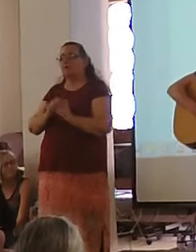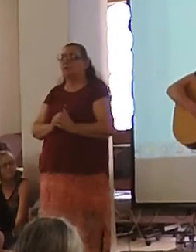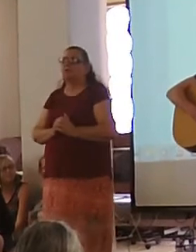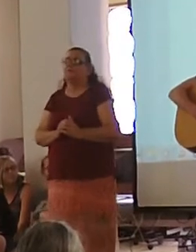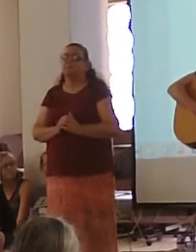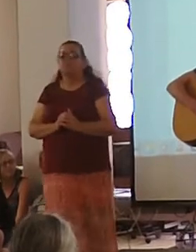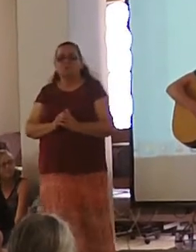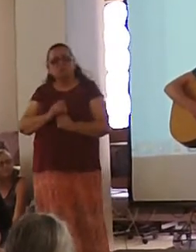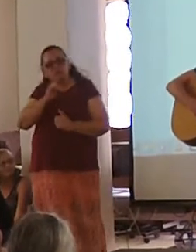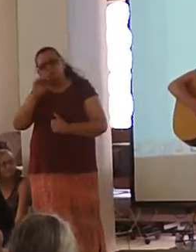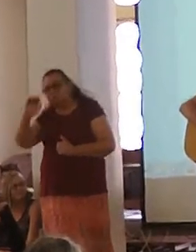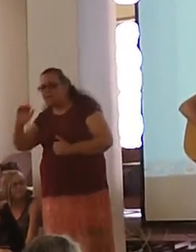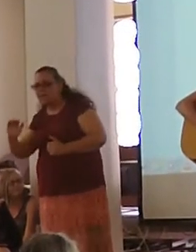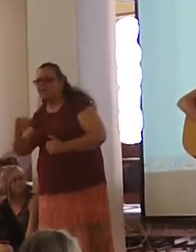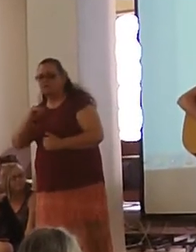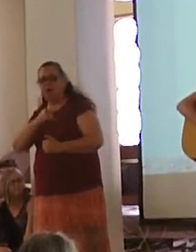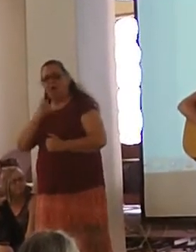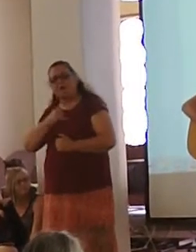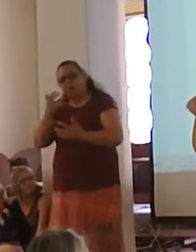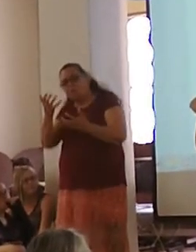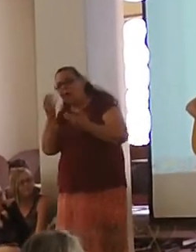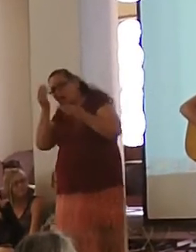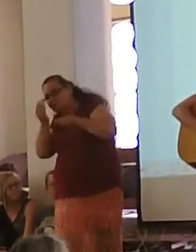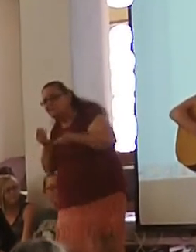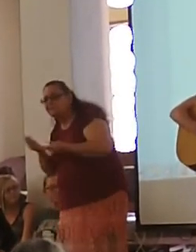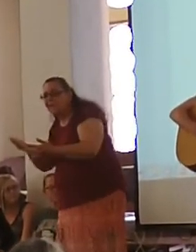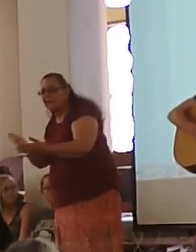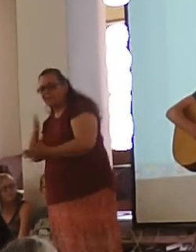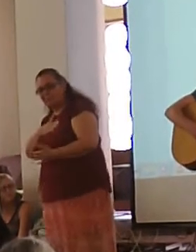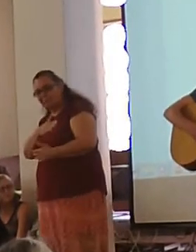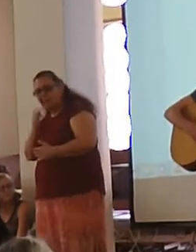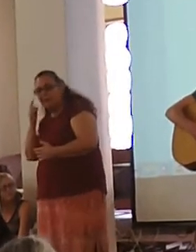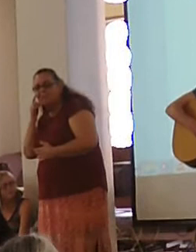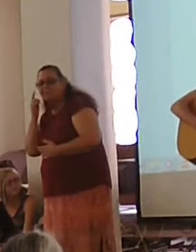drink. Oh, little Johnny, well, let me tell you what I